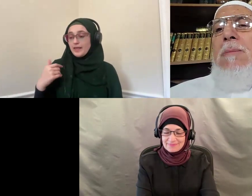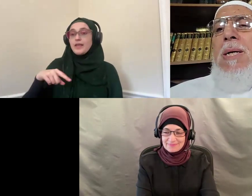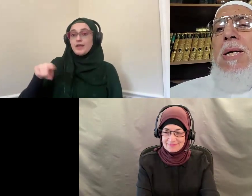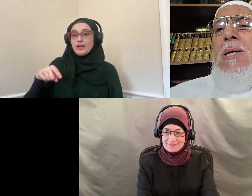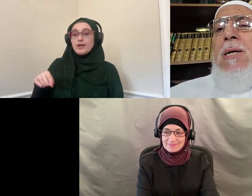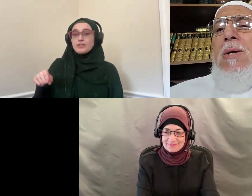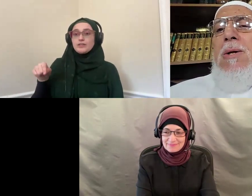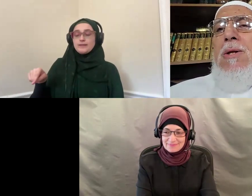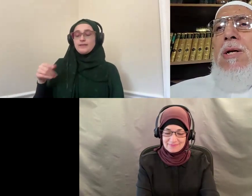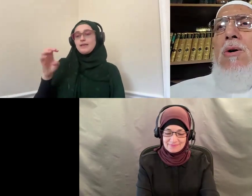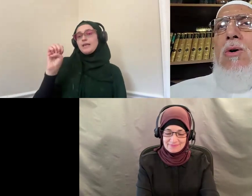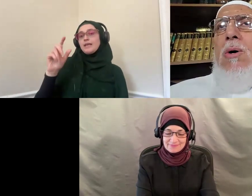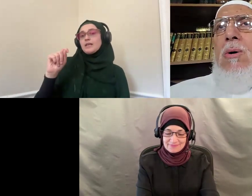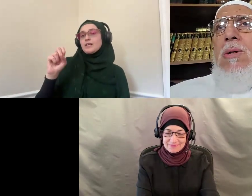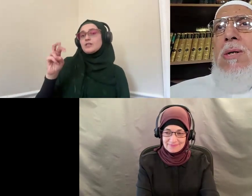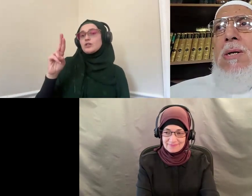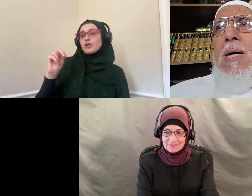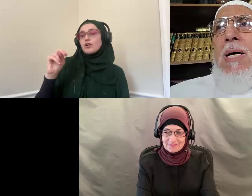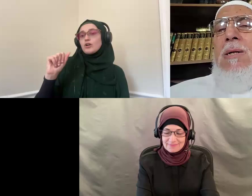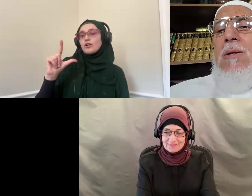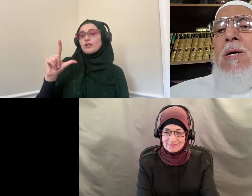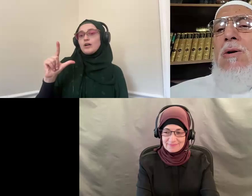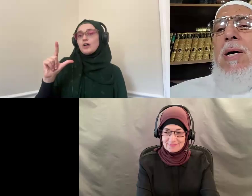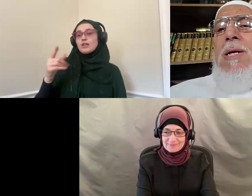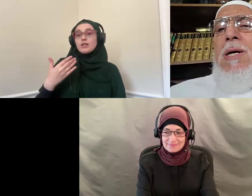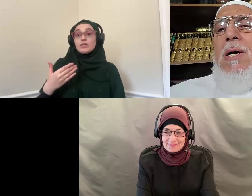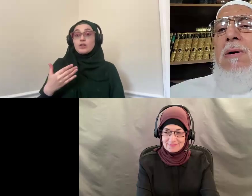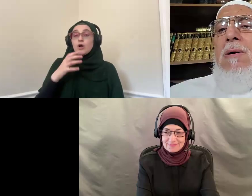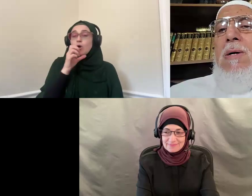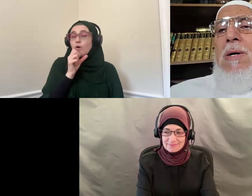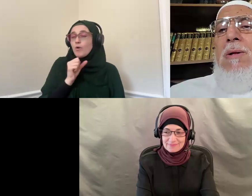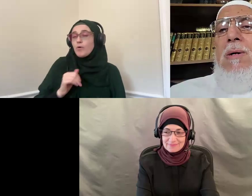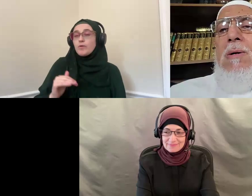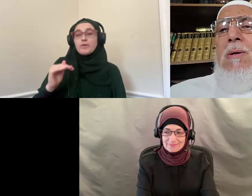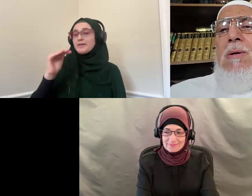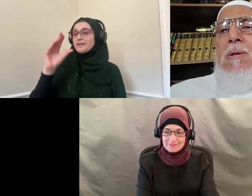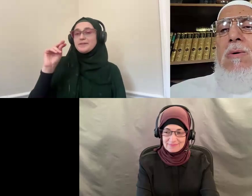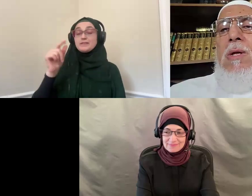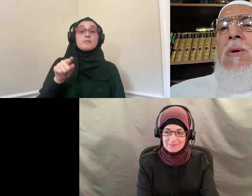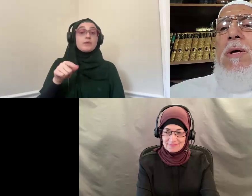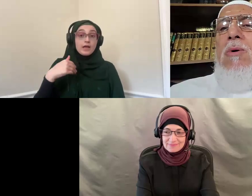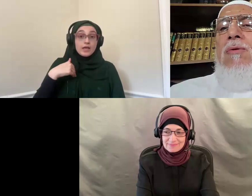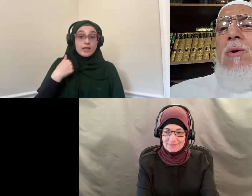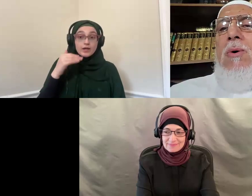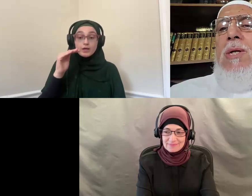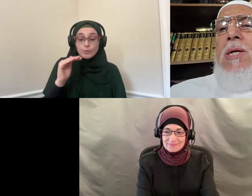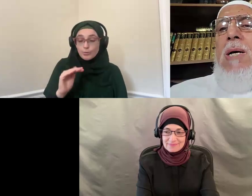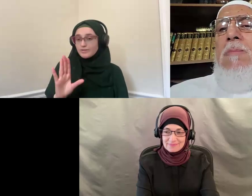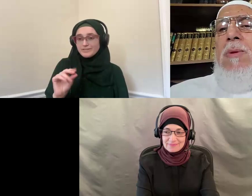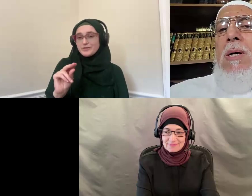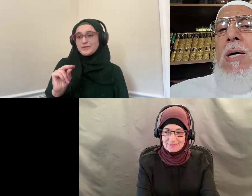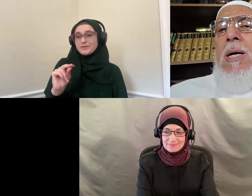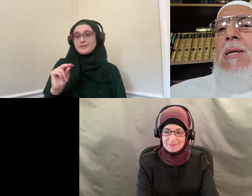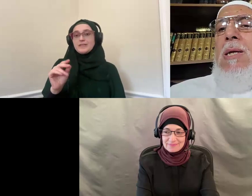eternal, meaning they don't grow old and they are not getting younger either. So they will be youthful all the